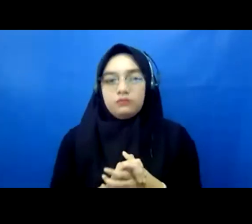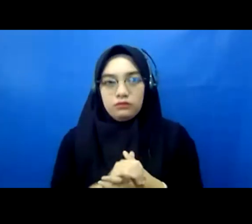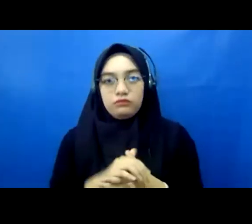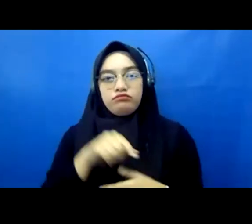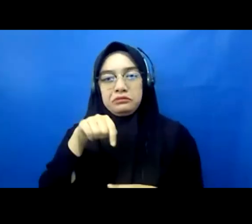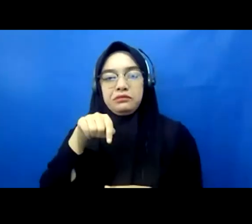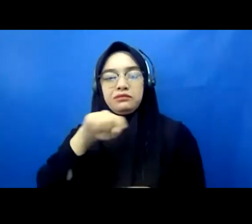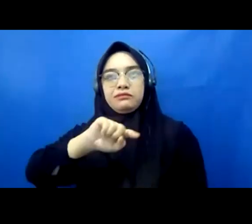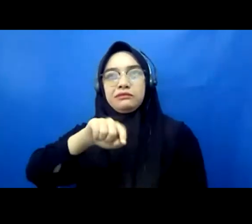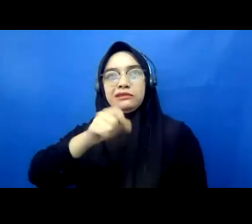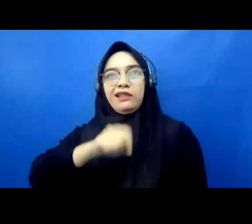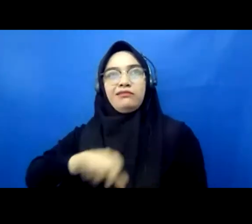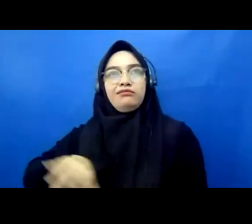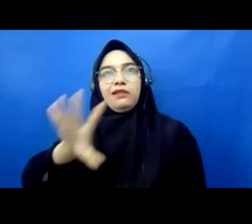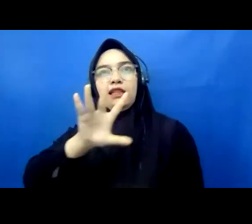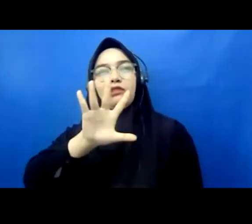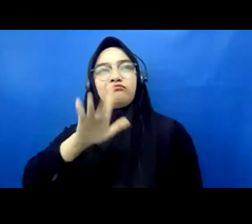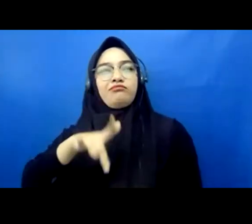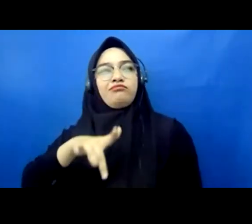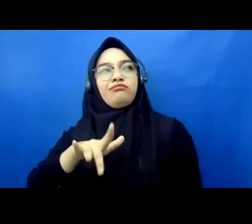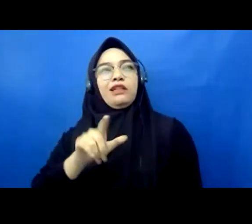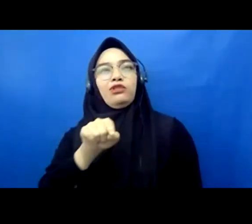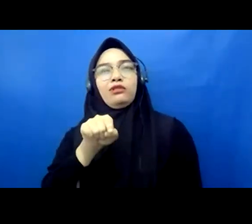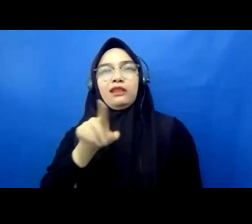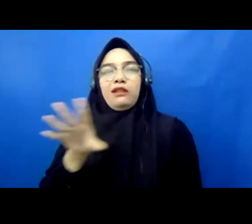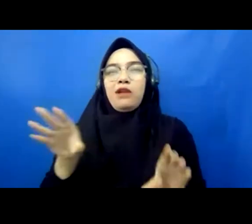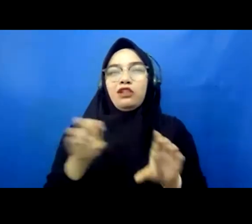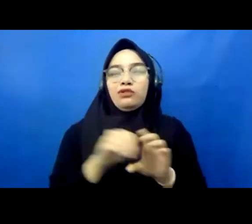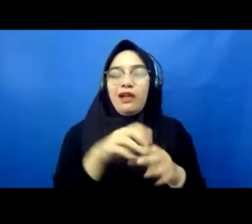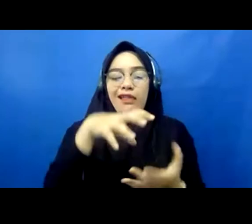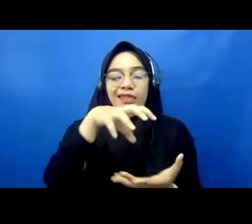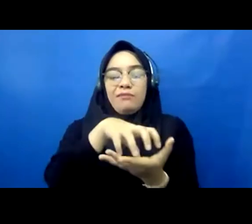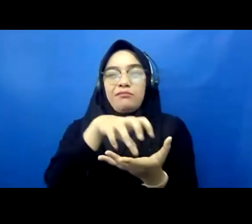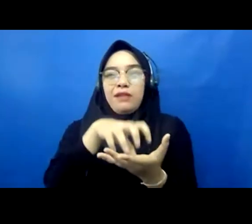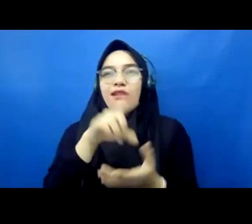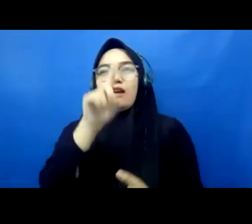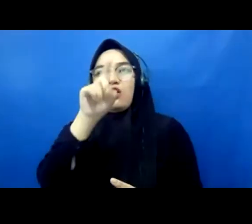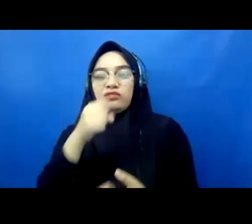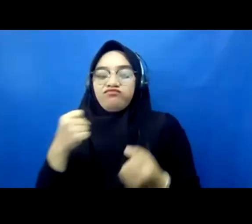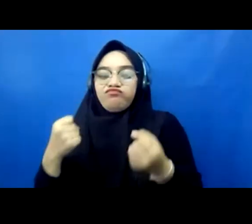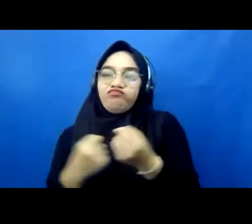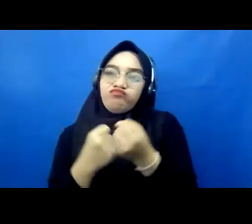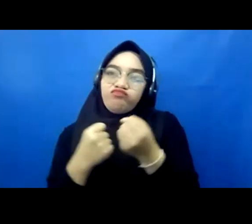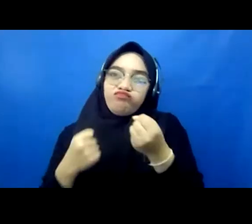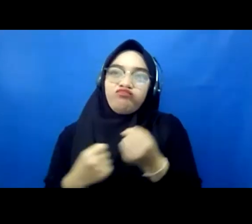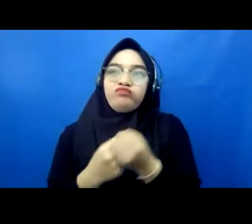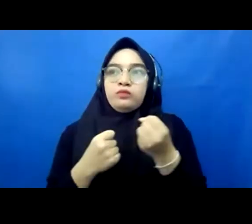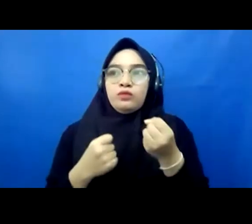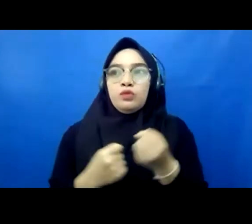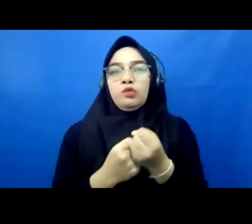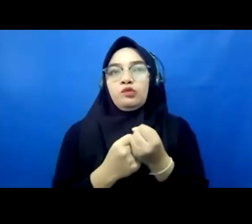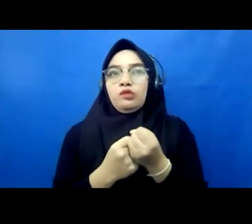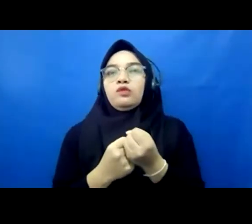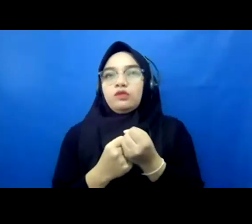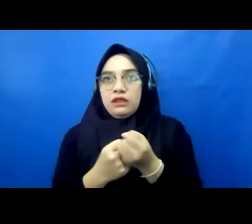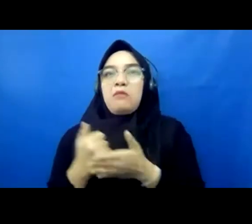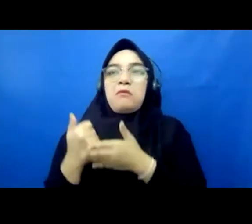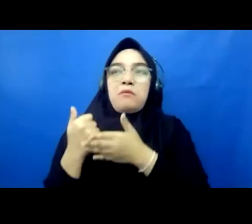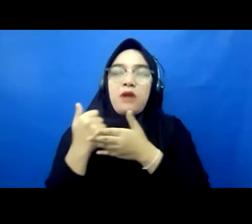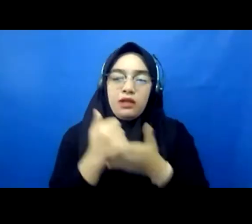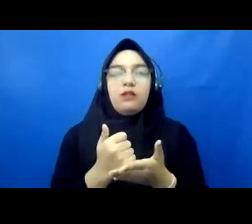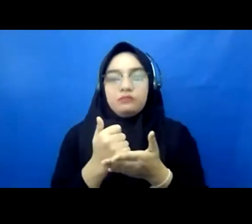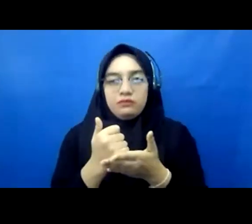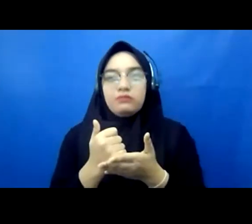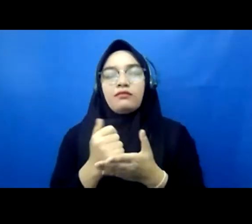to be supporting and which I'm very pleased and honoured to be providing some remarks for. I acknowledge in particular